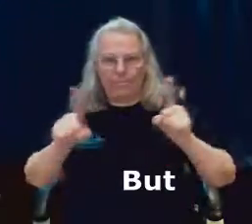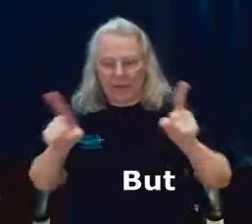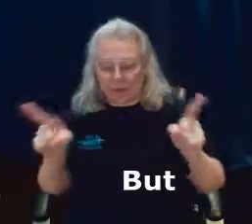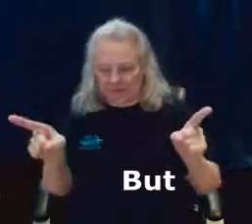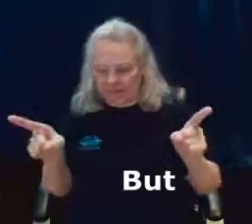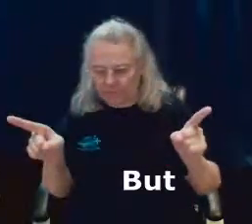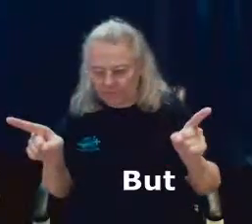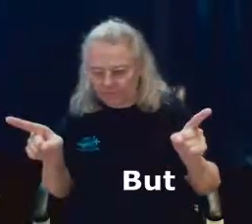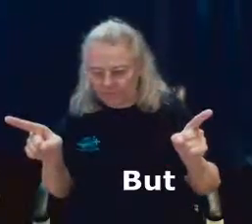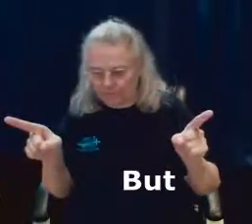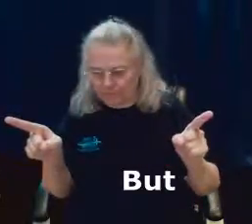But.